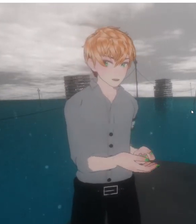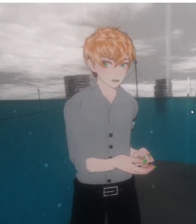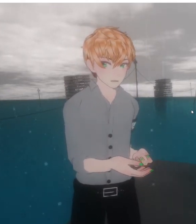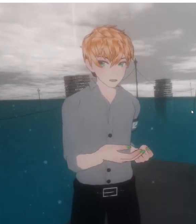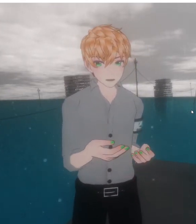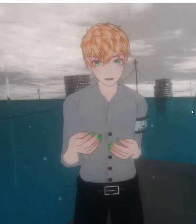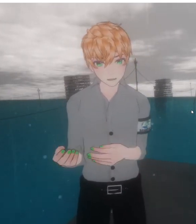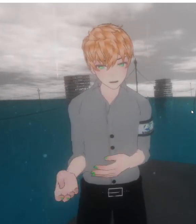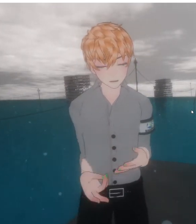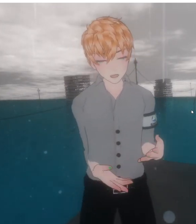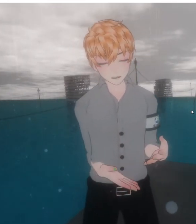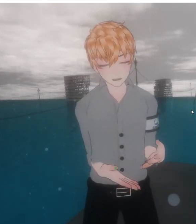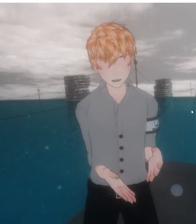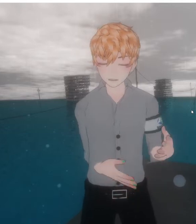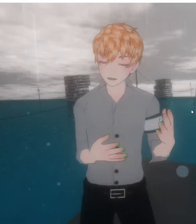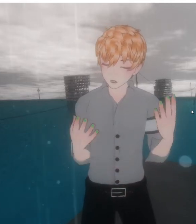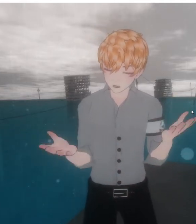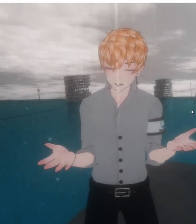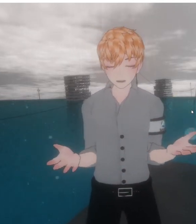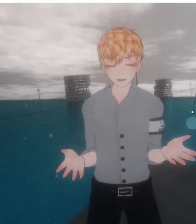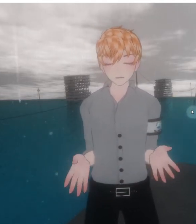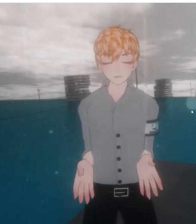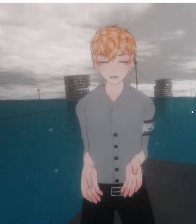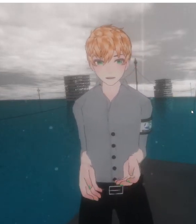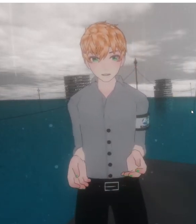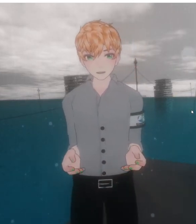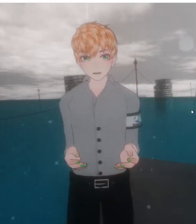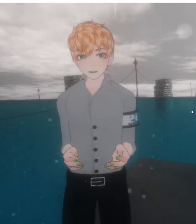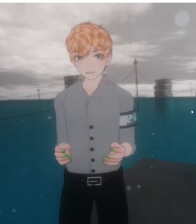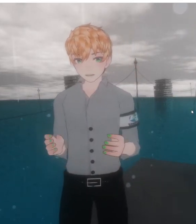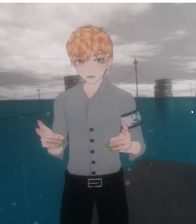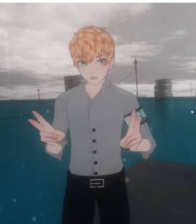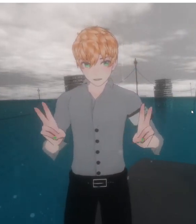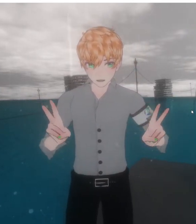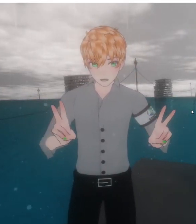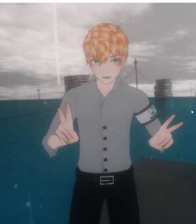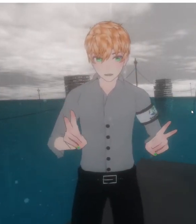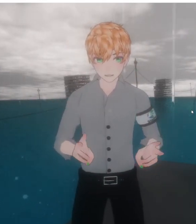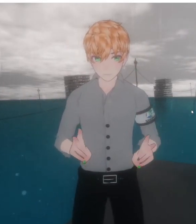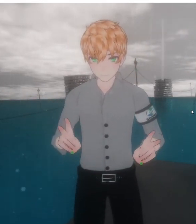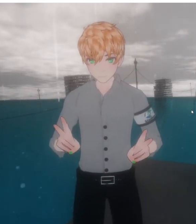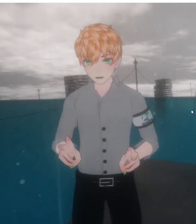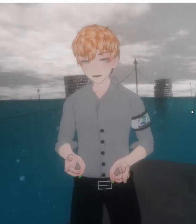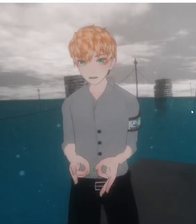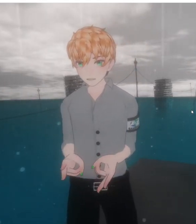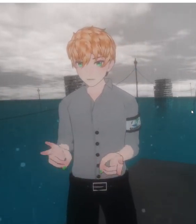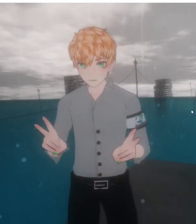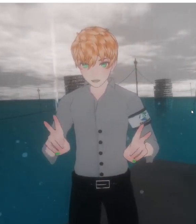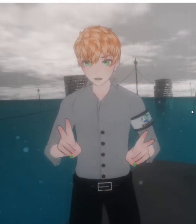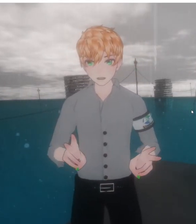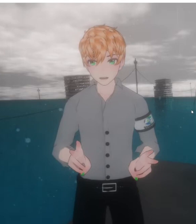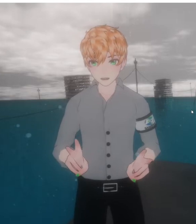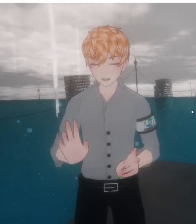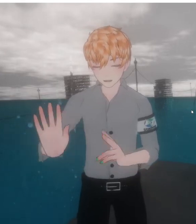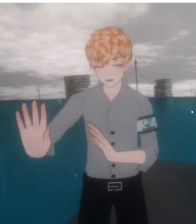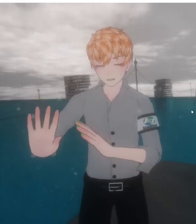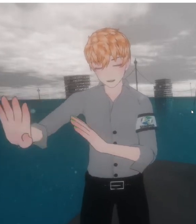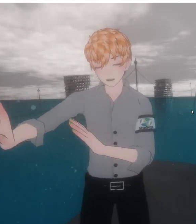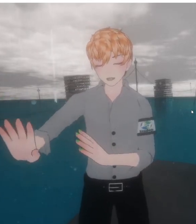emotional investment is possible in this situation. It's best for us to stay like just friends, probably just acquaintances, kind of like arms